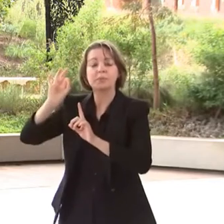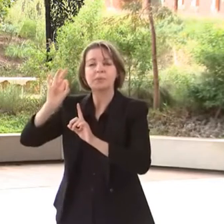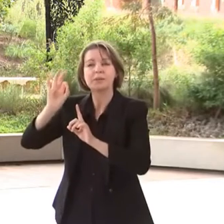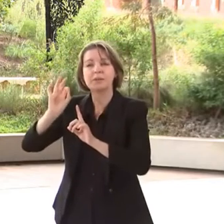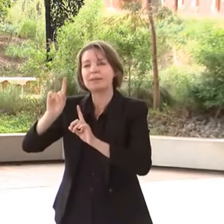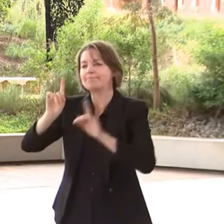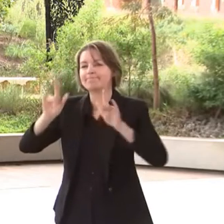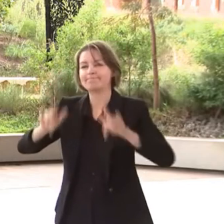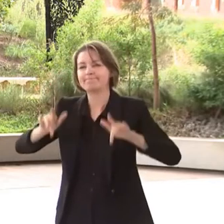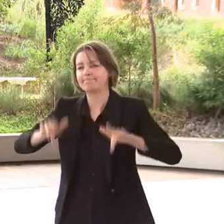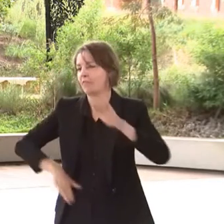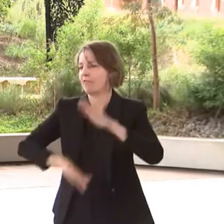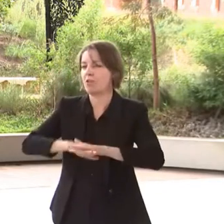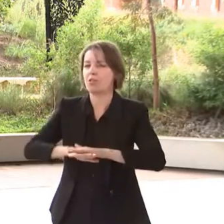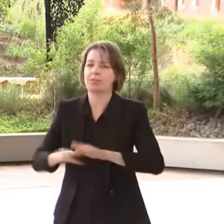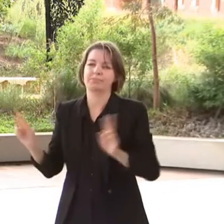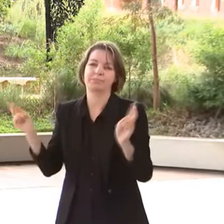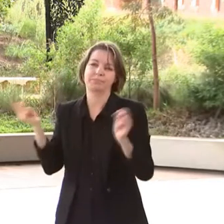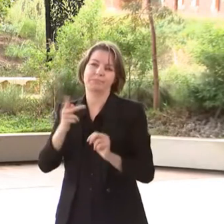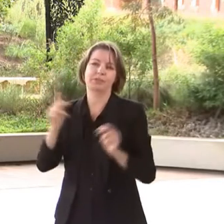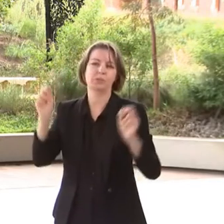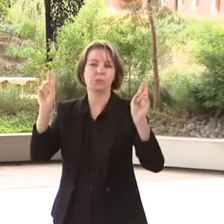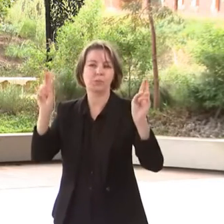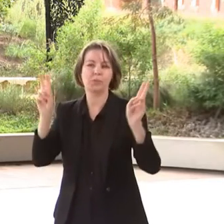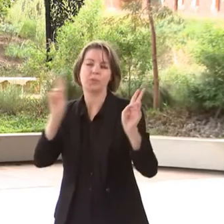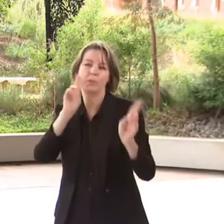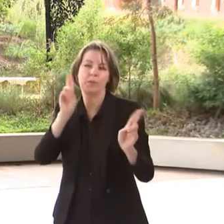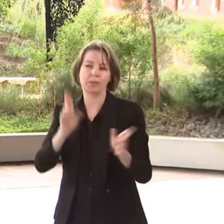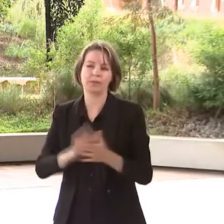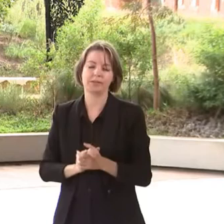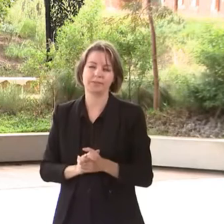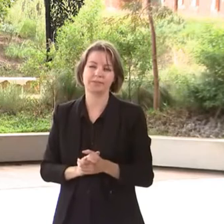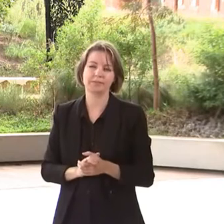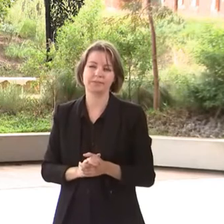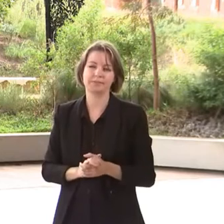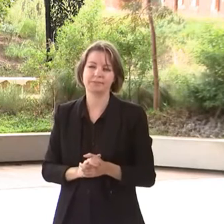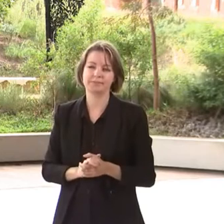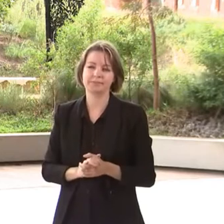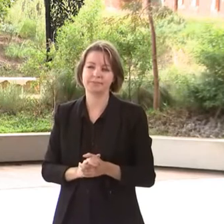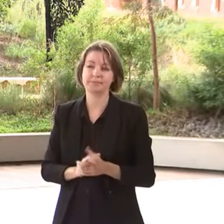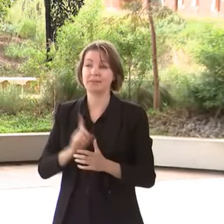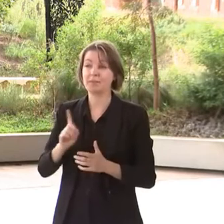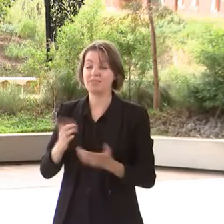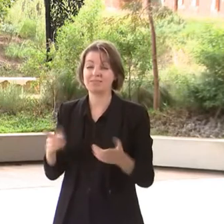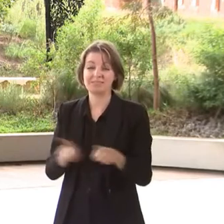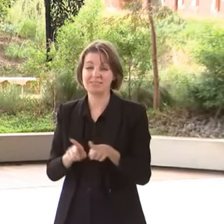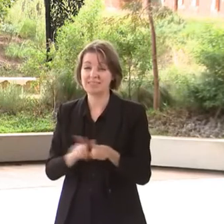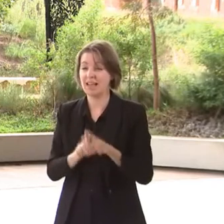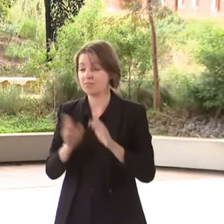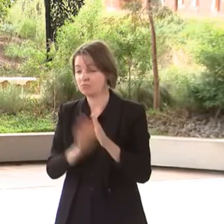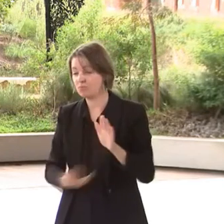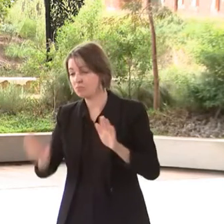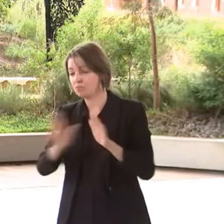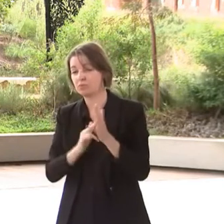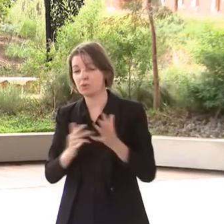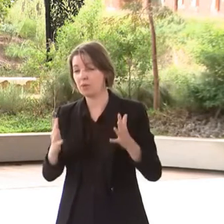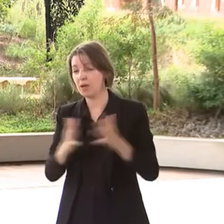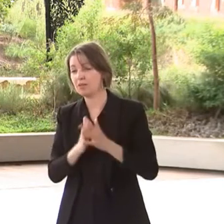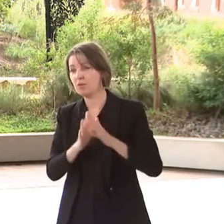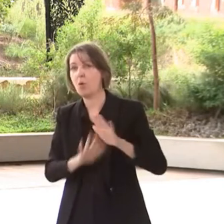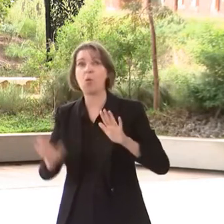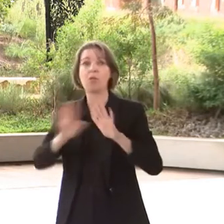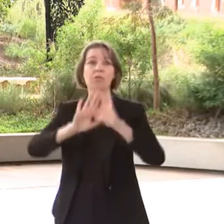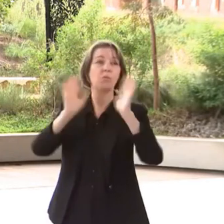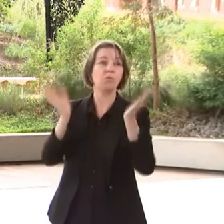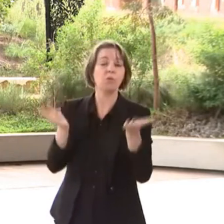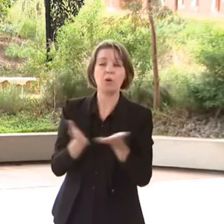there requires sustained effort and sacrifice from everybody across our state, just like around the world. But we are doing that. And